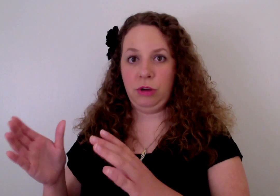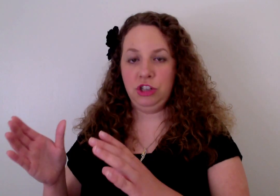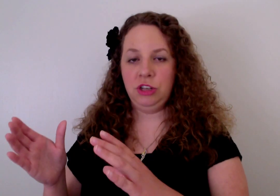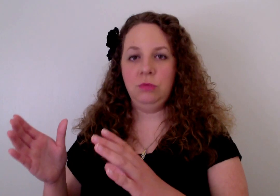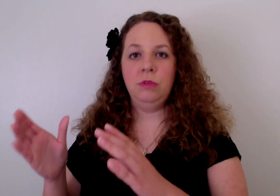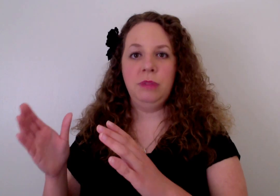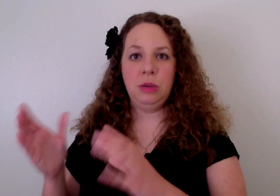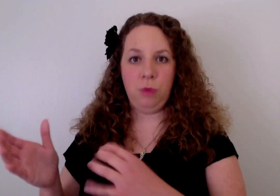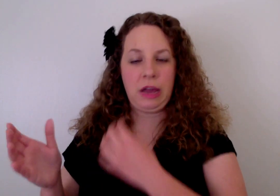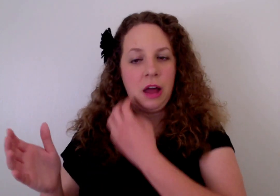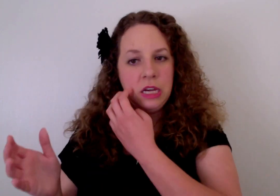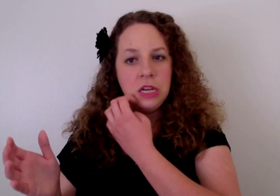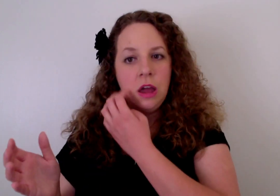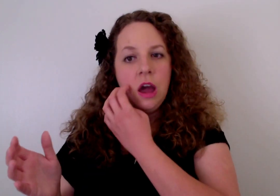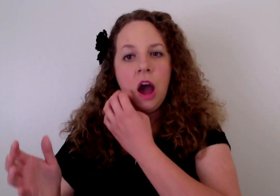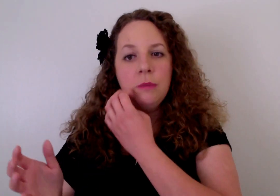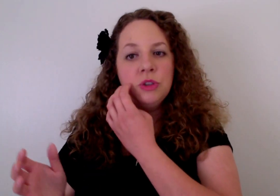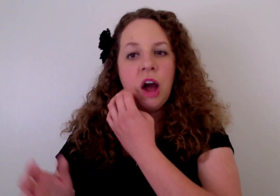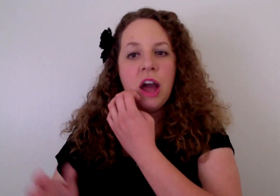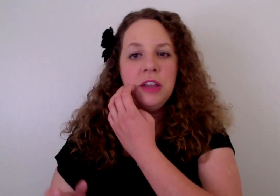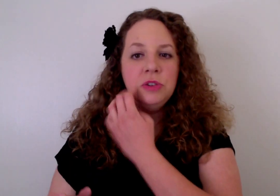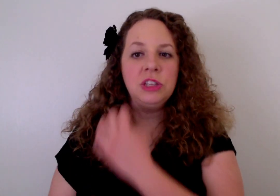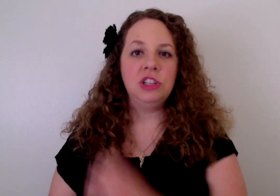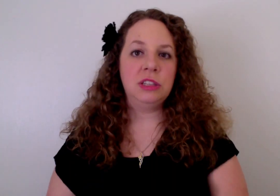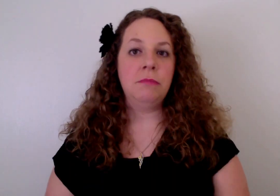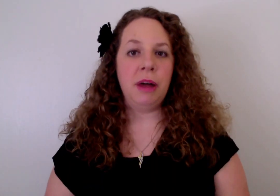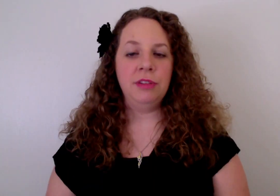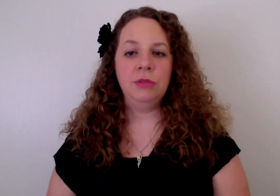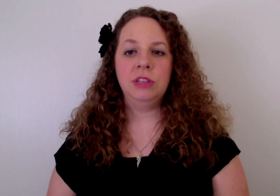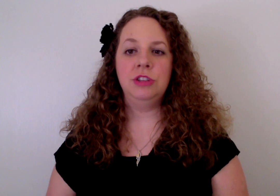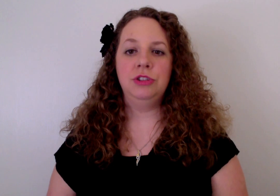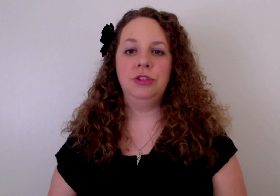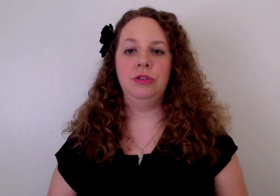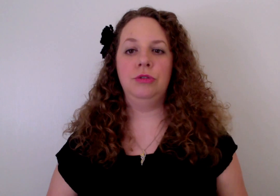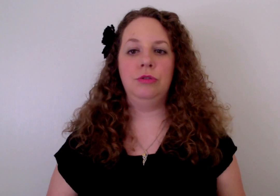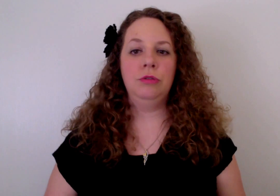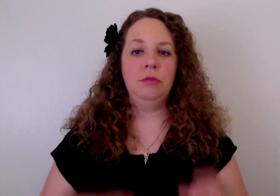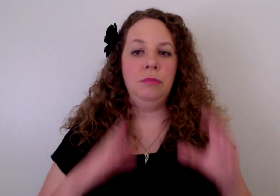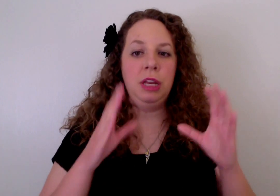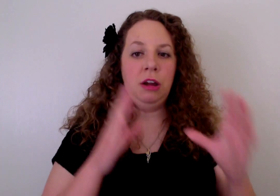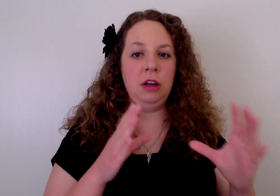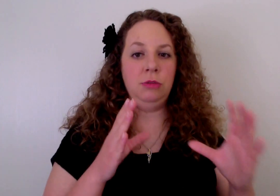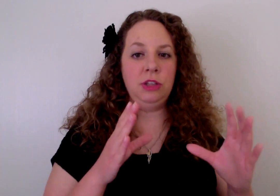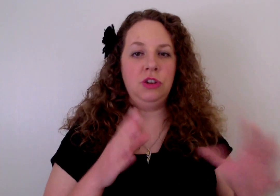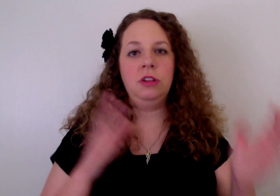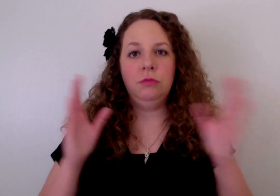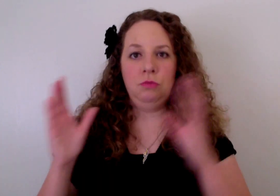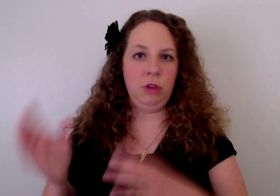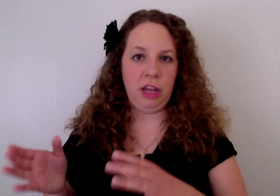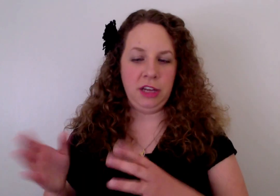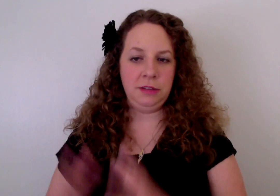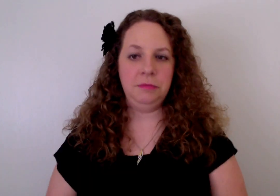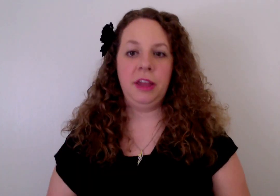question would be what kind. So I usually just combine those and do Benihana restaurant, what kind. Okay,